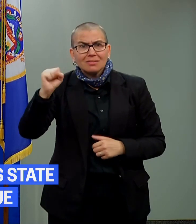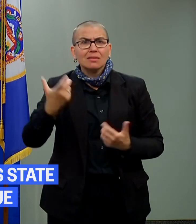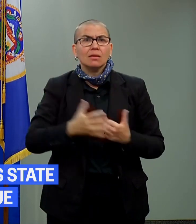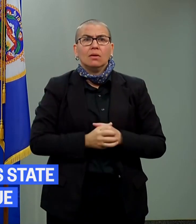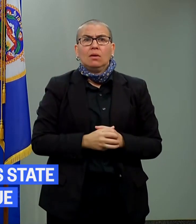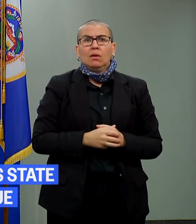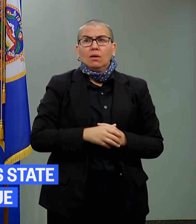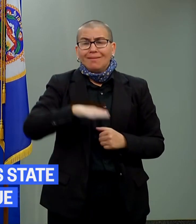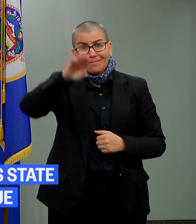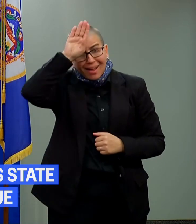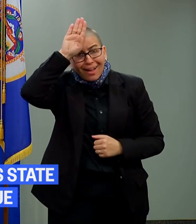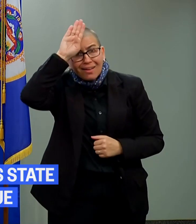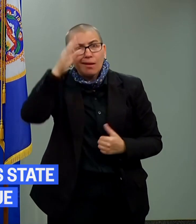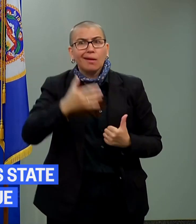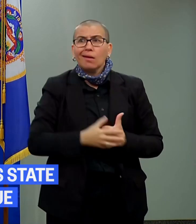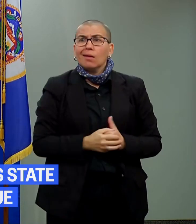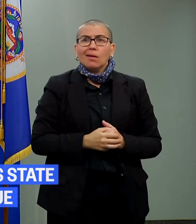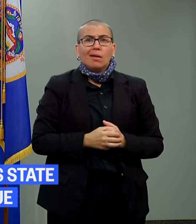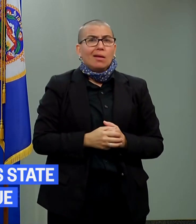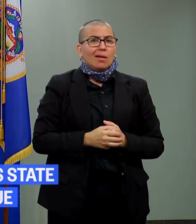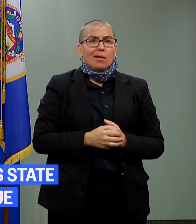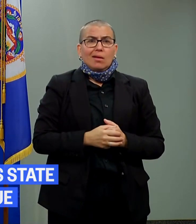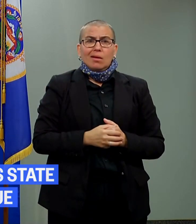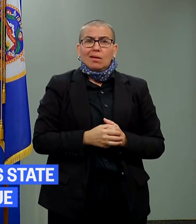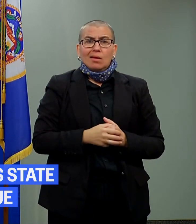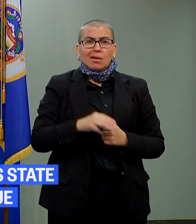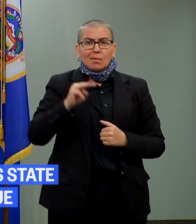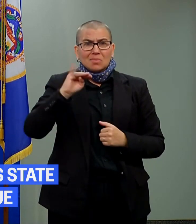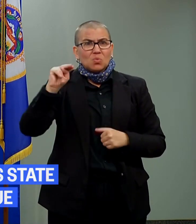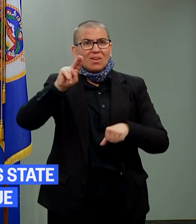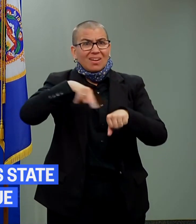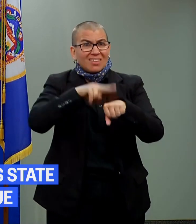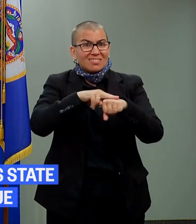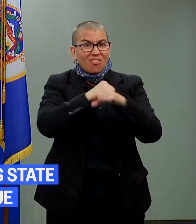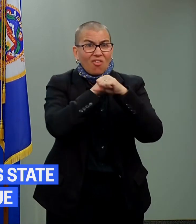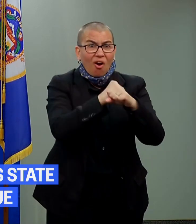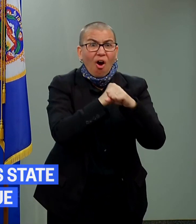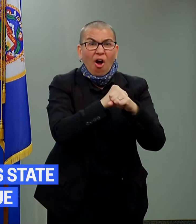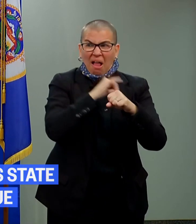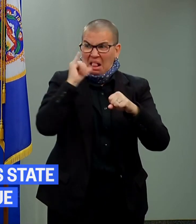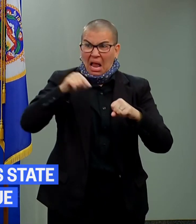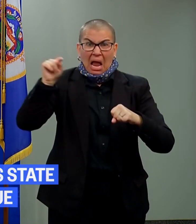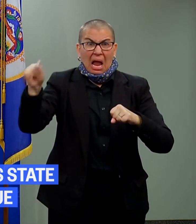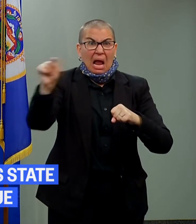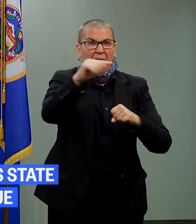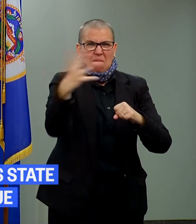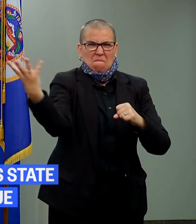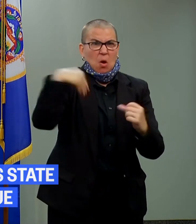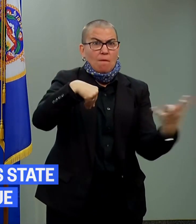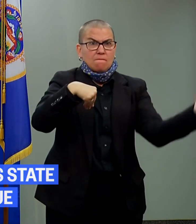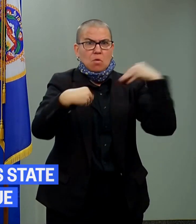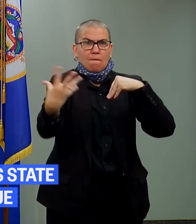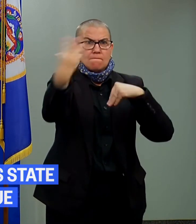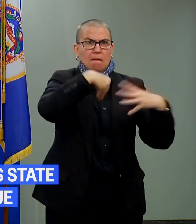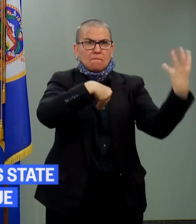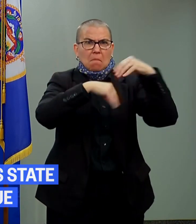and the Minnesota National Guard all came together to take a different approach to how we were going